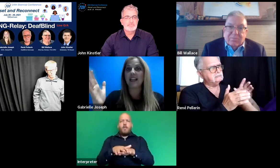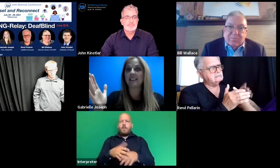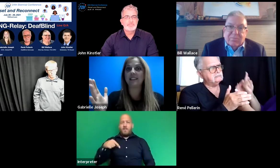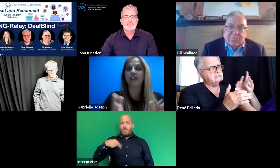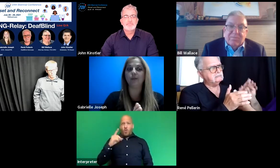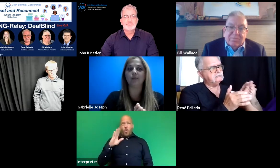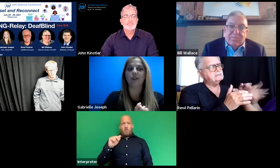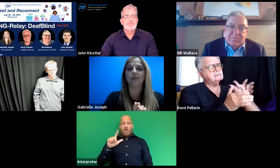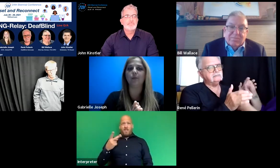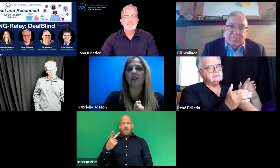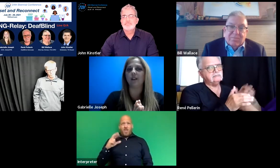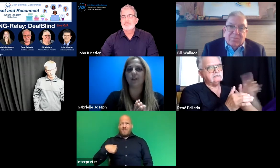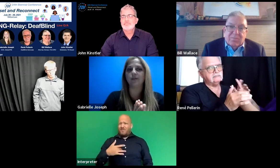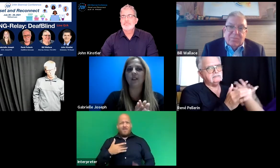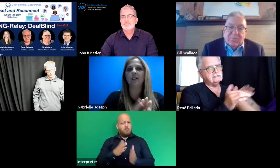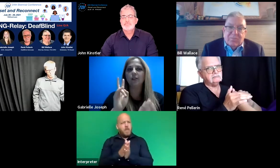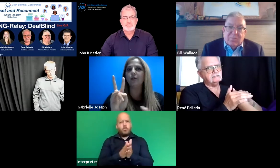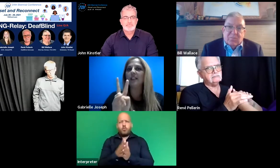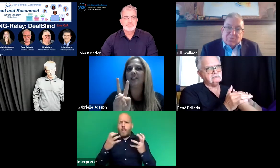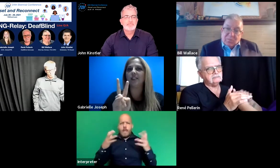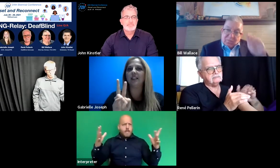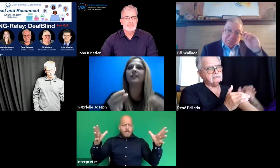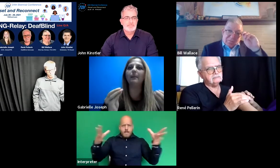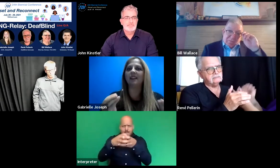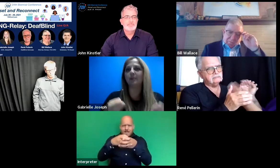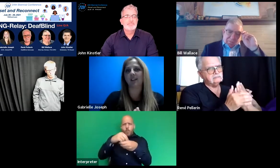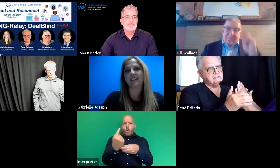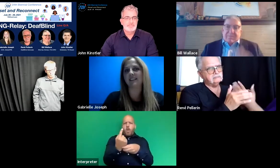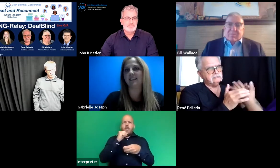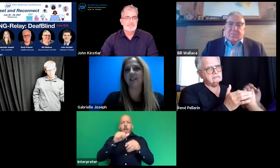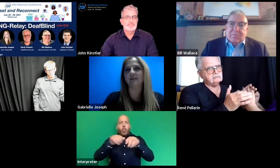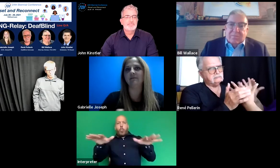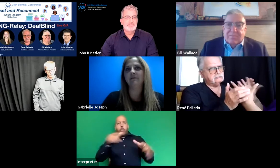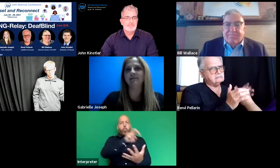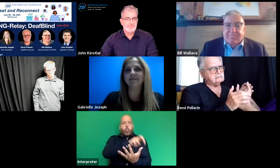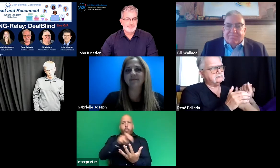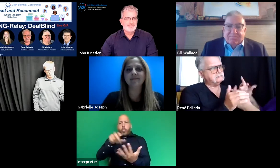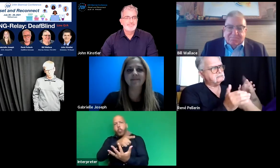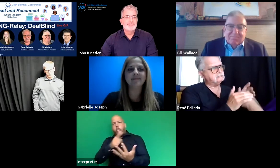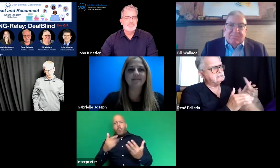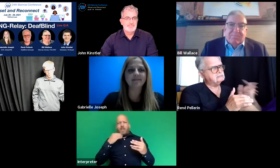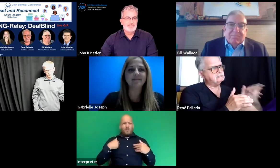with any entity who is willing to work on those two initiatives to make the process easier.